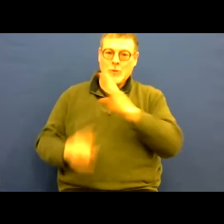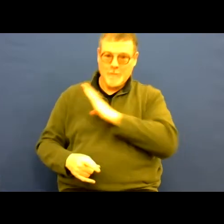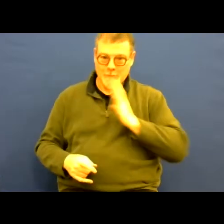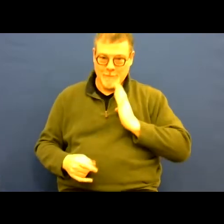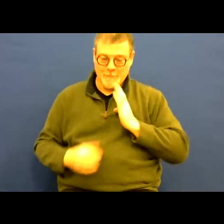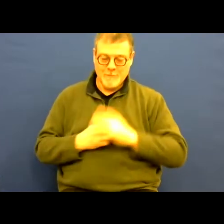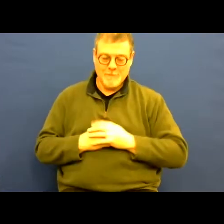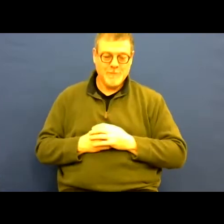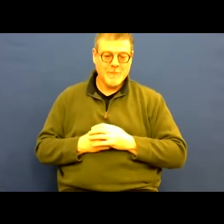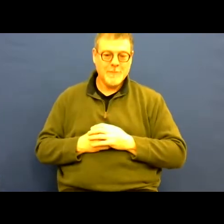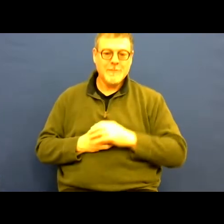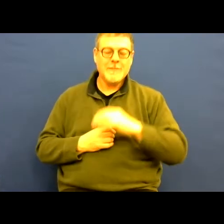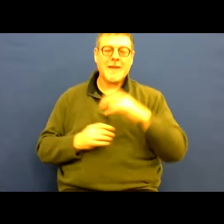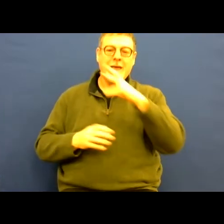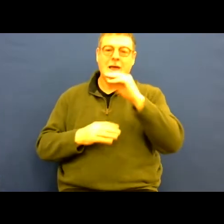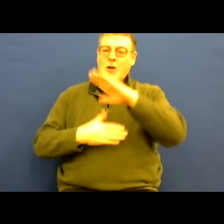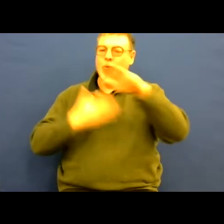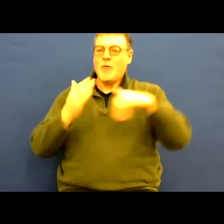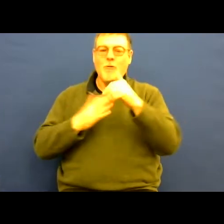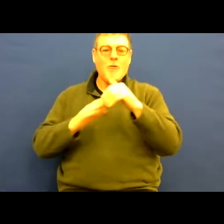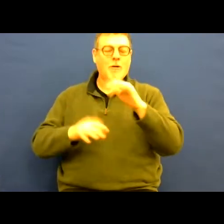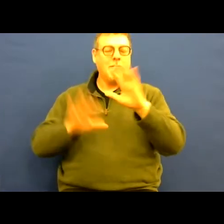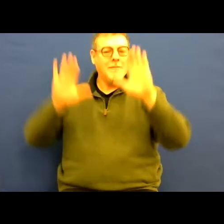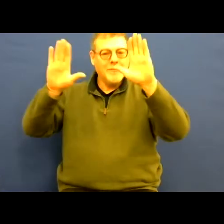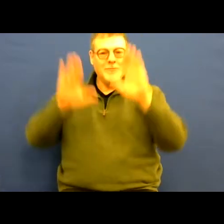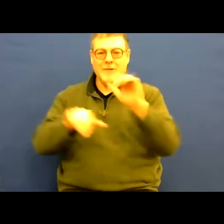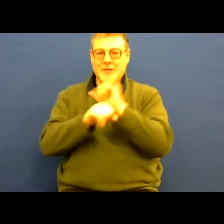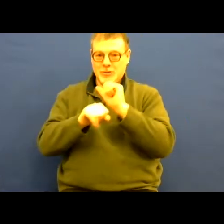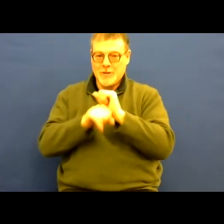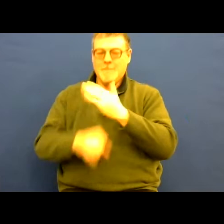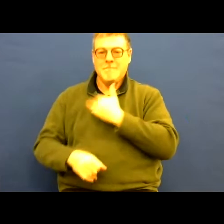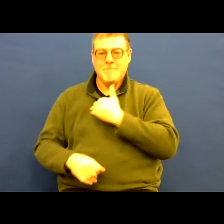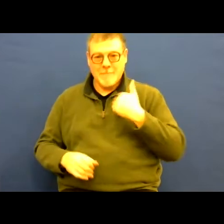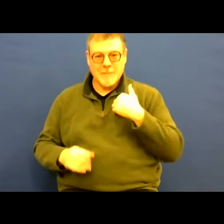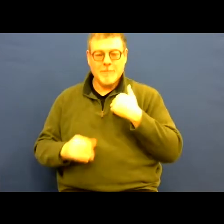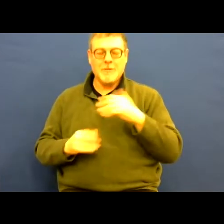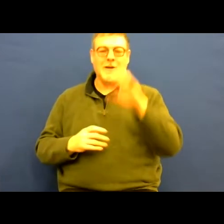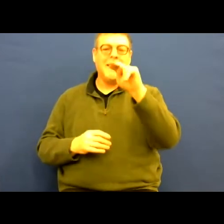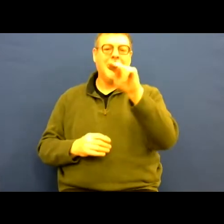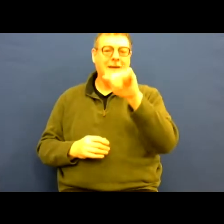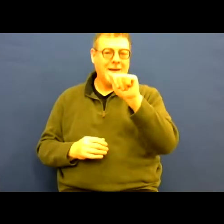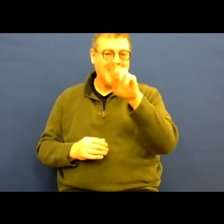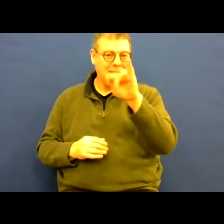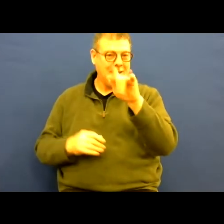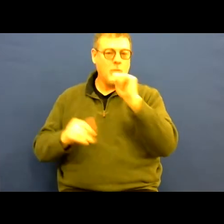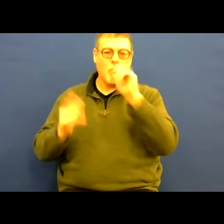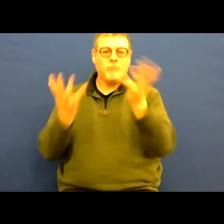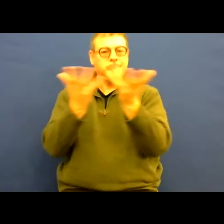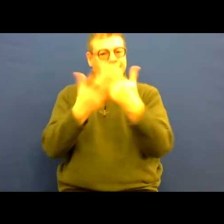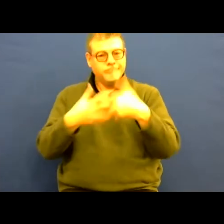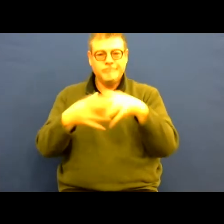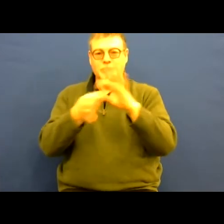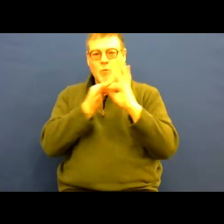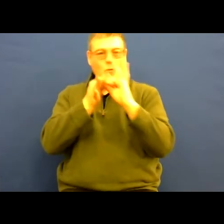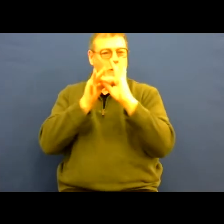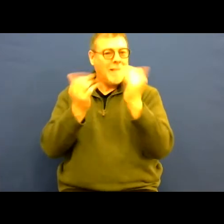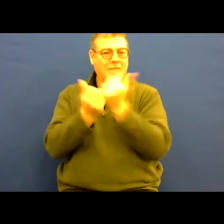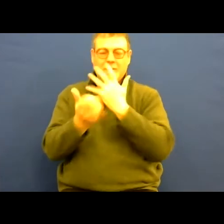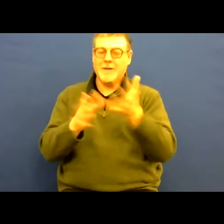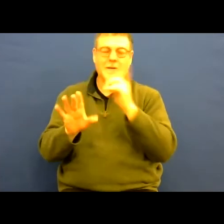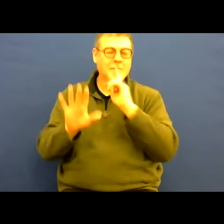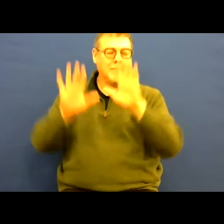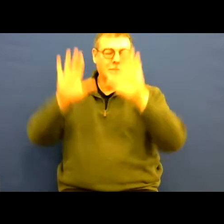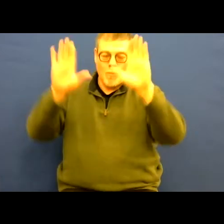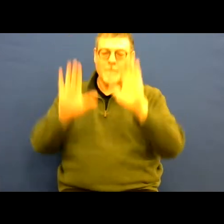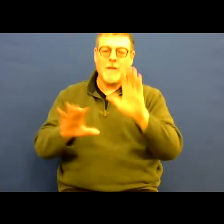board, Jesse, and all the great job that he does running that. The members of the board, Anita, who pulls everything together. Just a fantastic